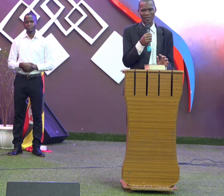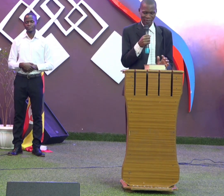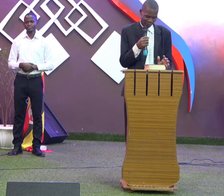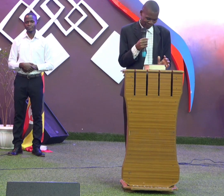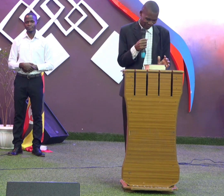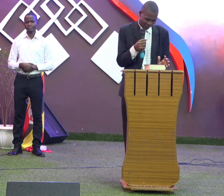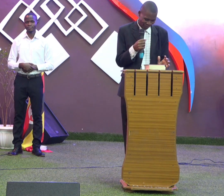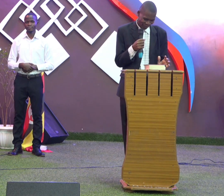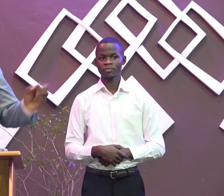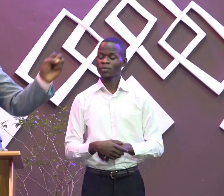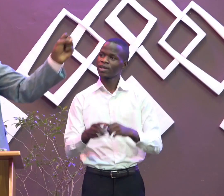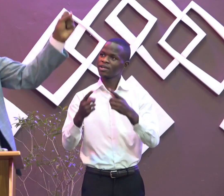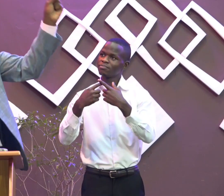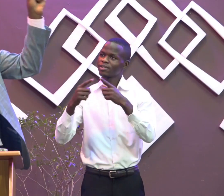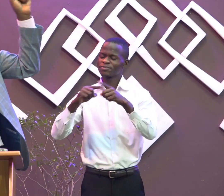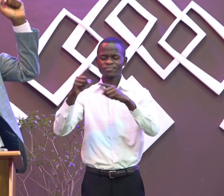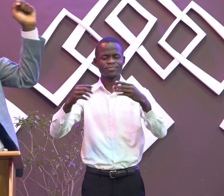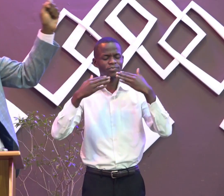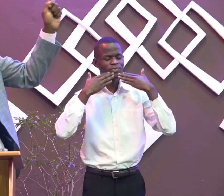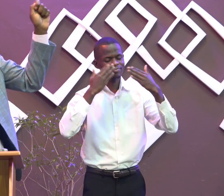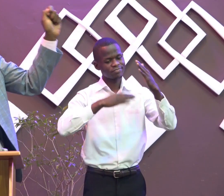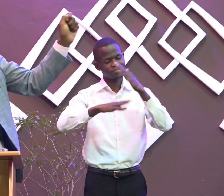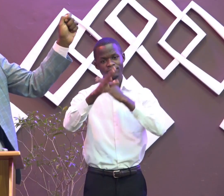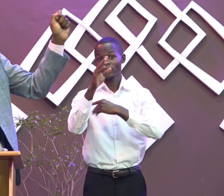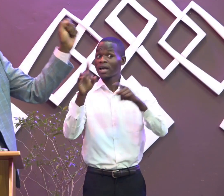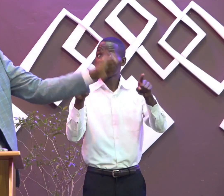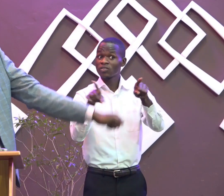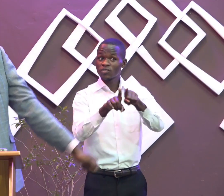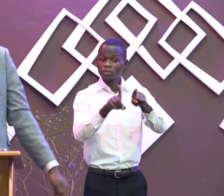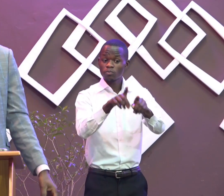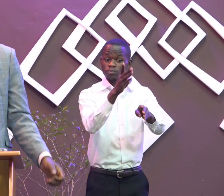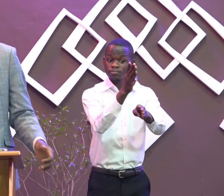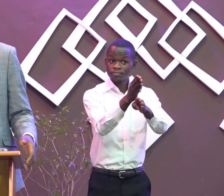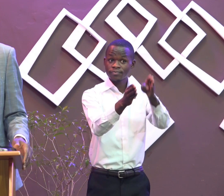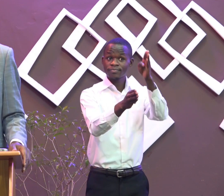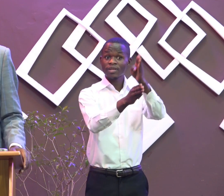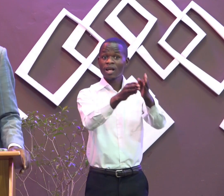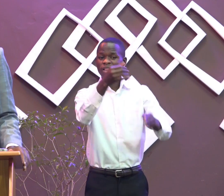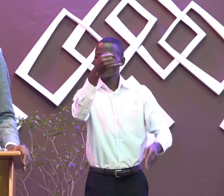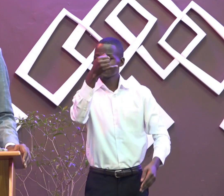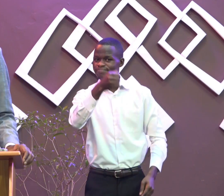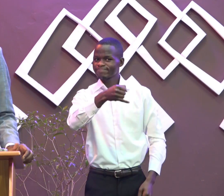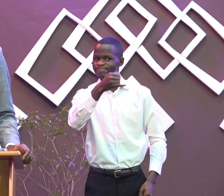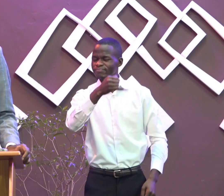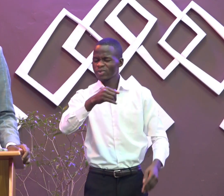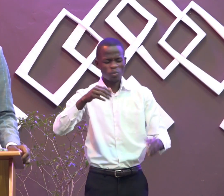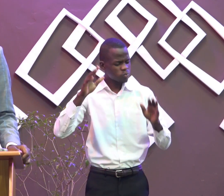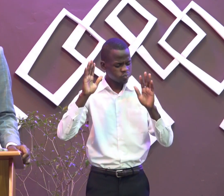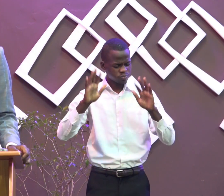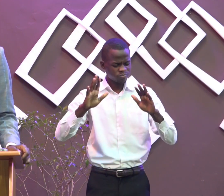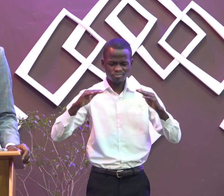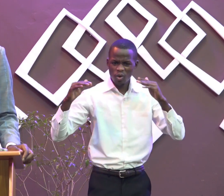tell. Netwe basakana no kuzimba toilet eyo kujitusao dwali utalo amanyi.